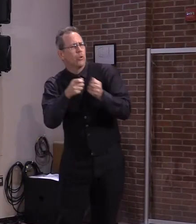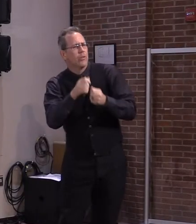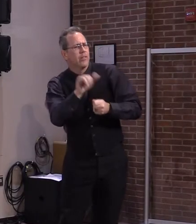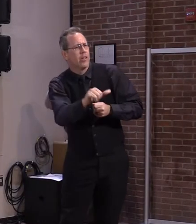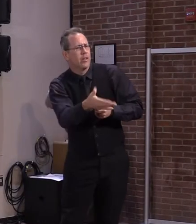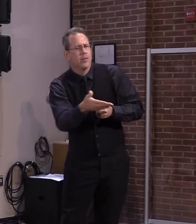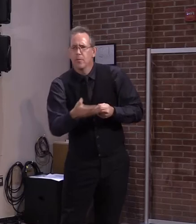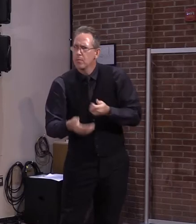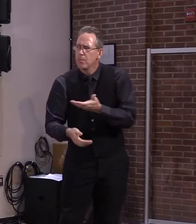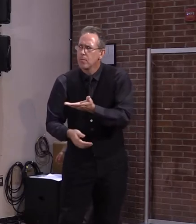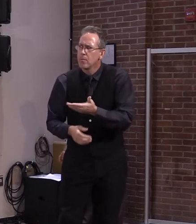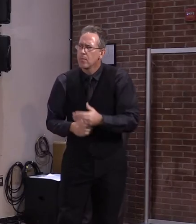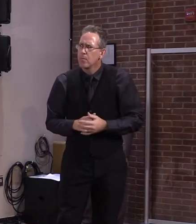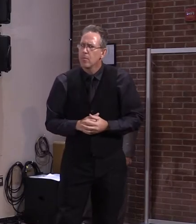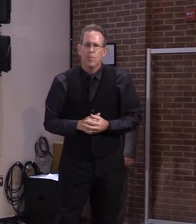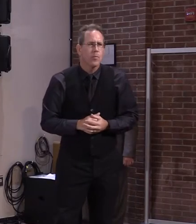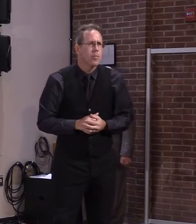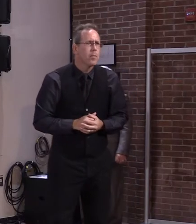report.